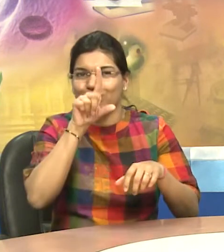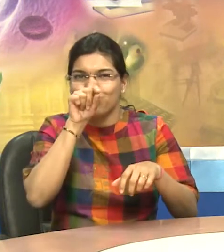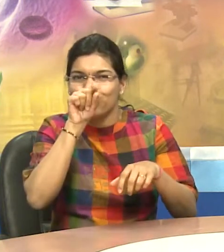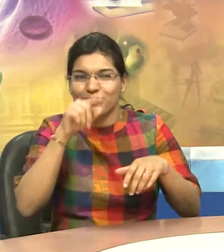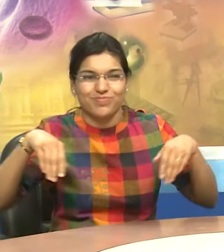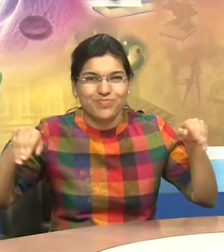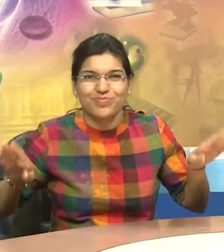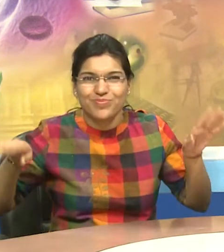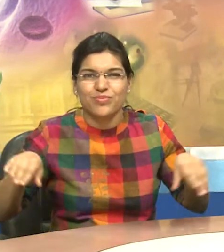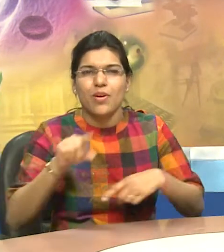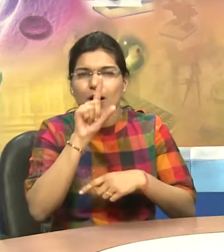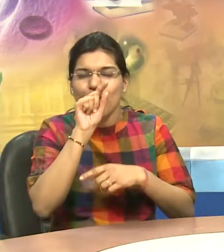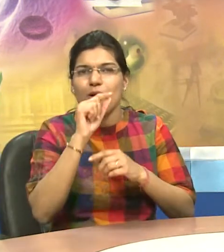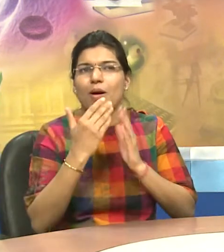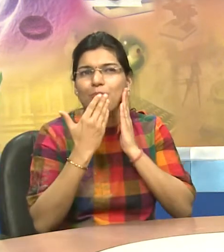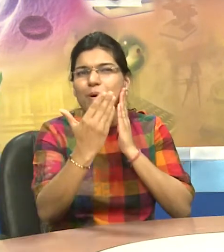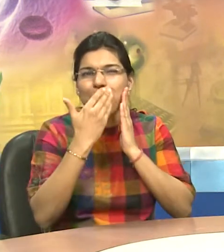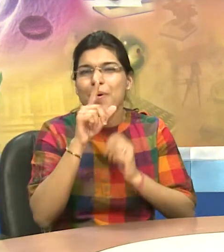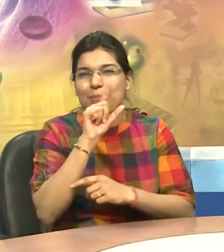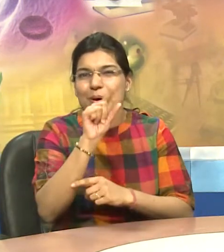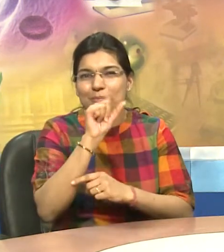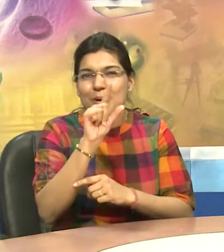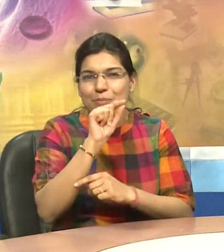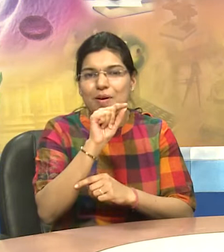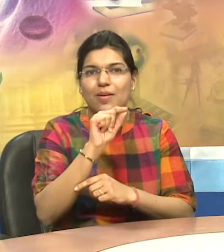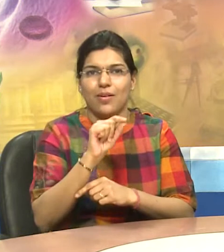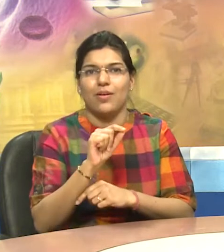Animal sound, bird sound, sound of a cock.